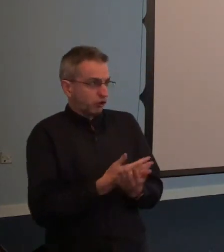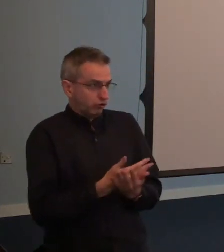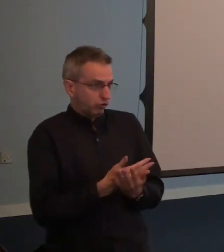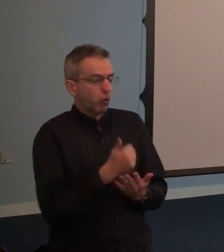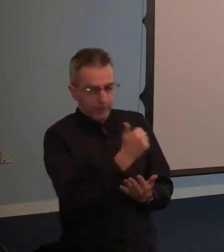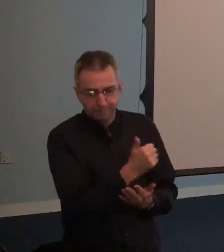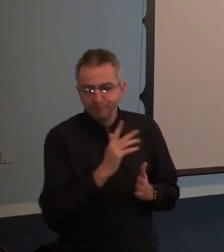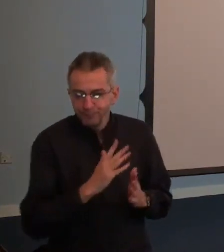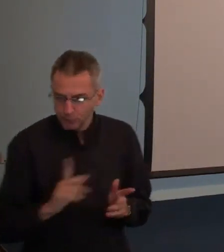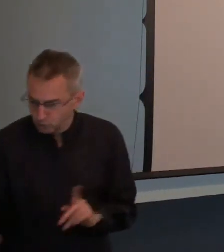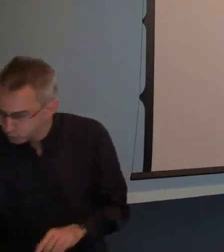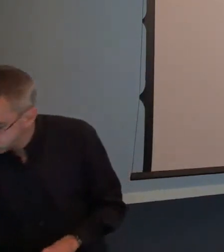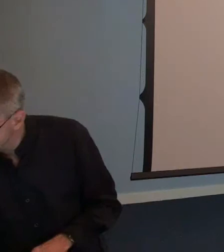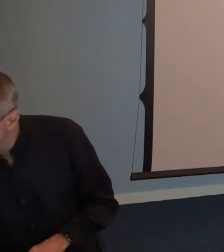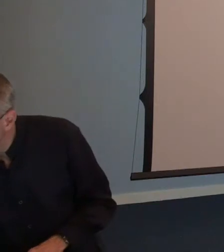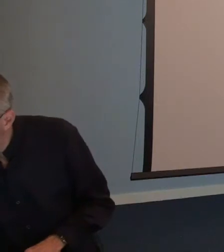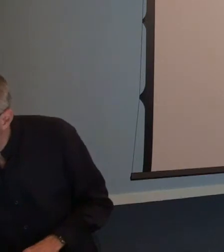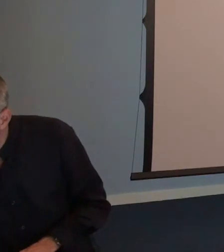appropriate length, and then bring it to the discussion group.